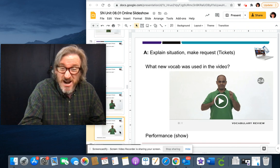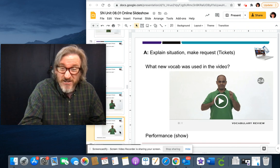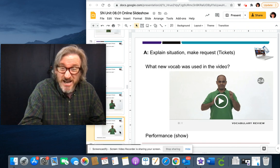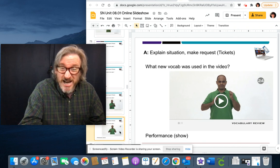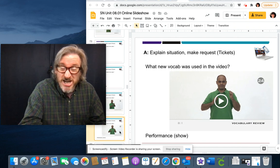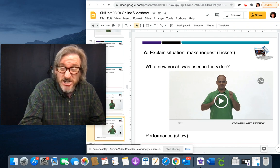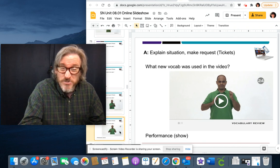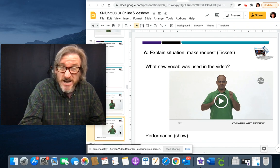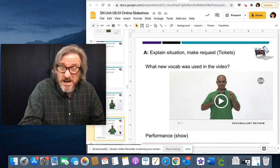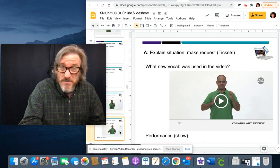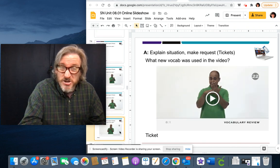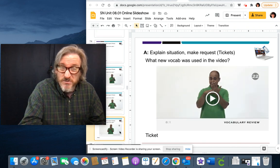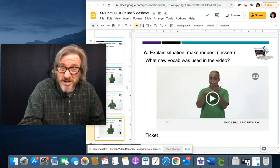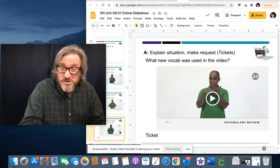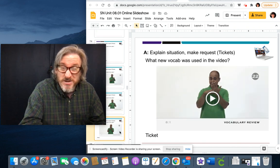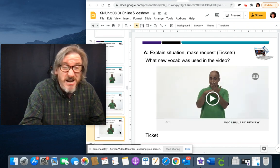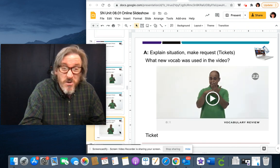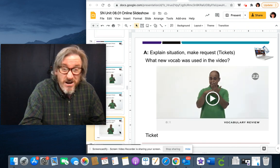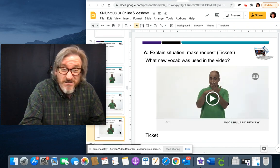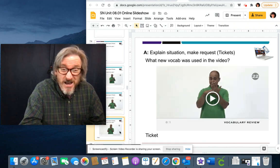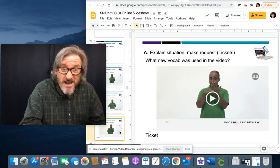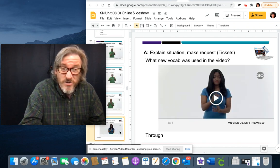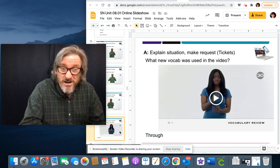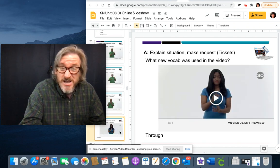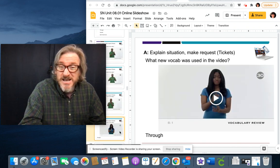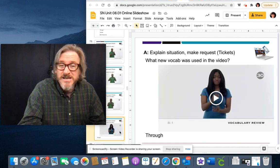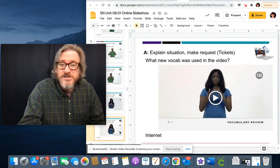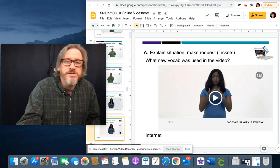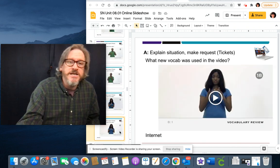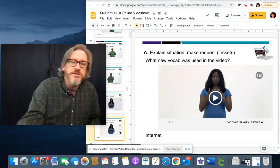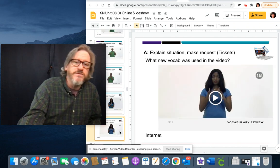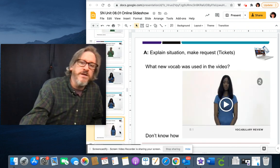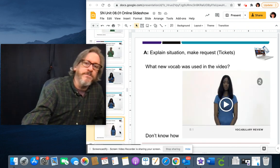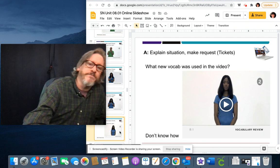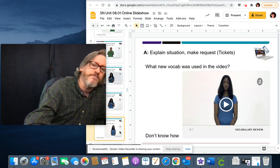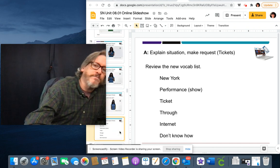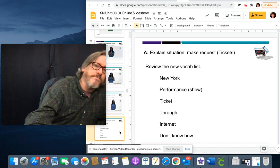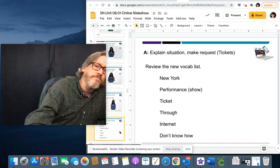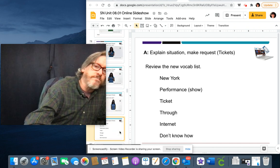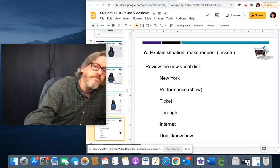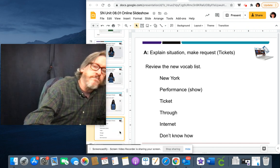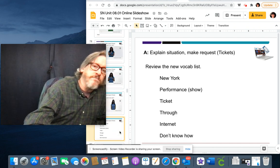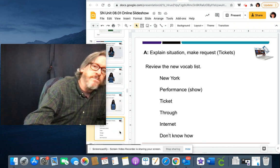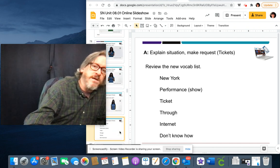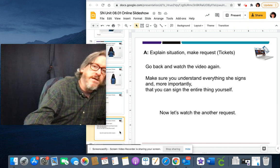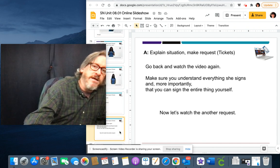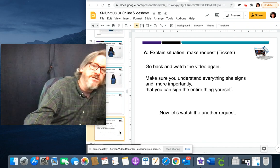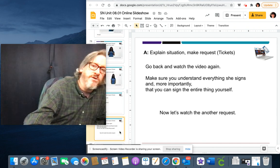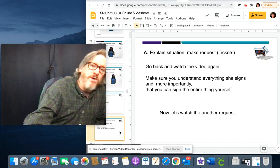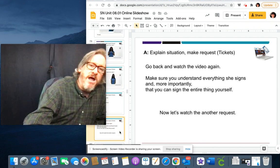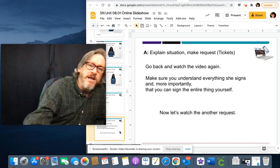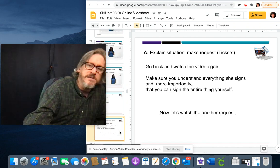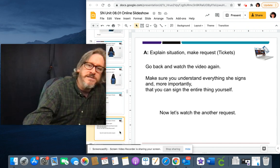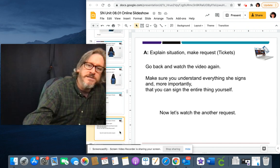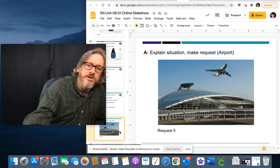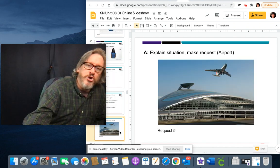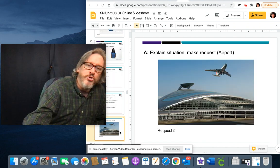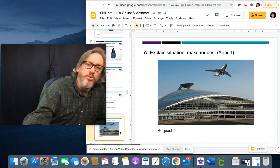Holy cow. So she's going to tell a story about not knowing how to order tickets. Will you help her?